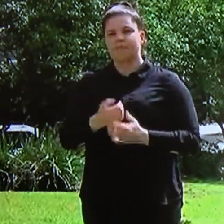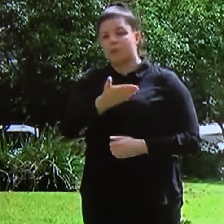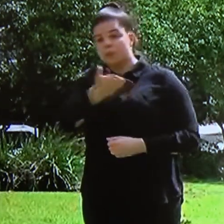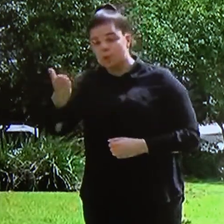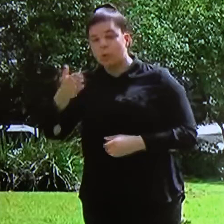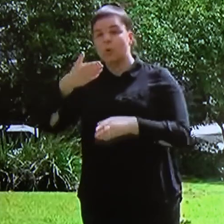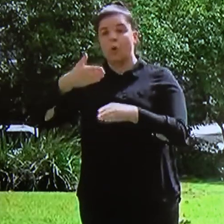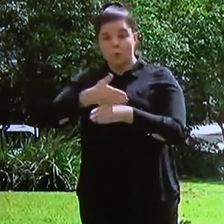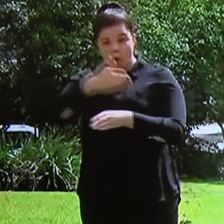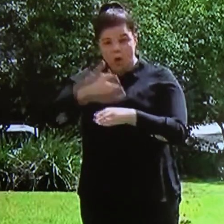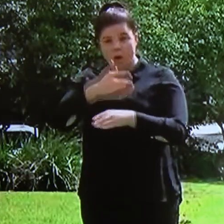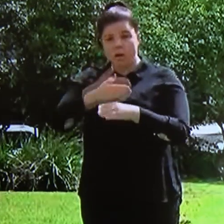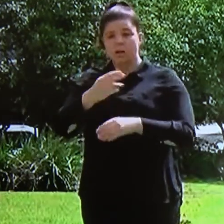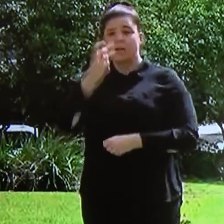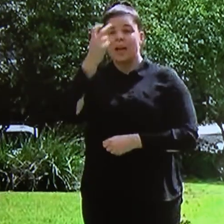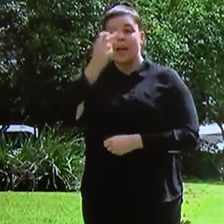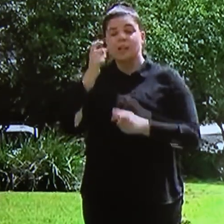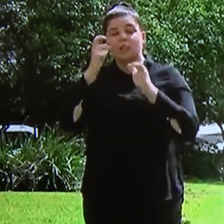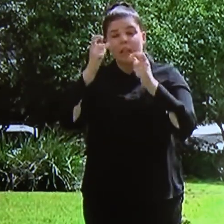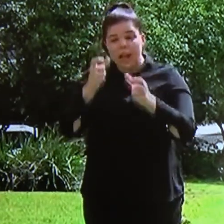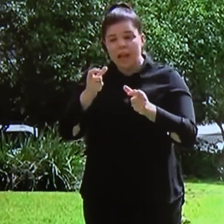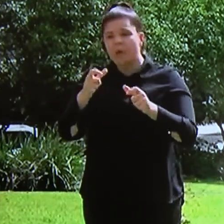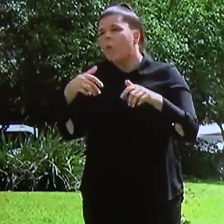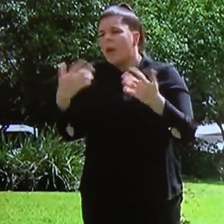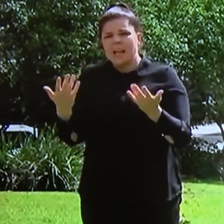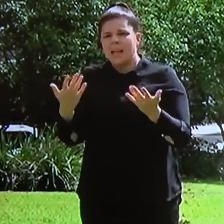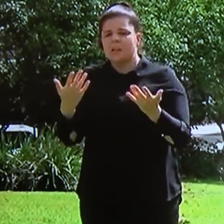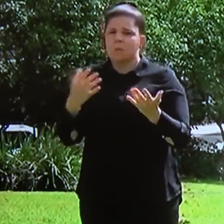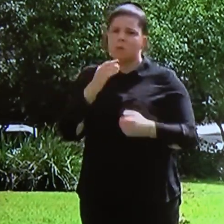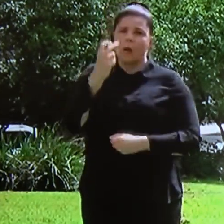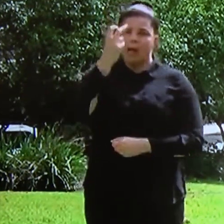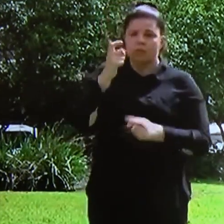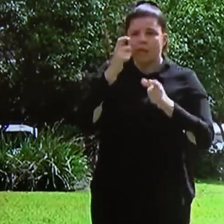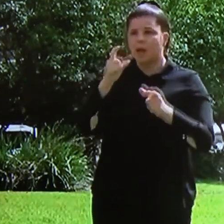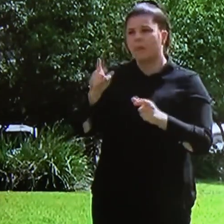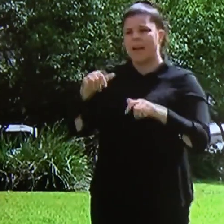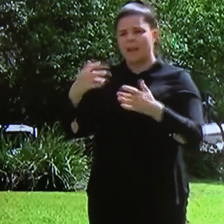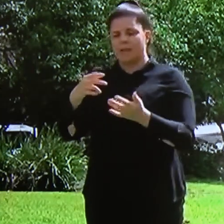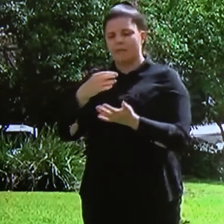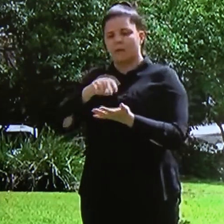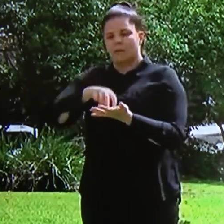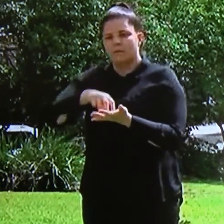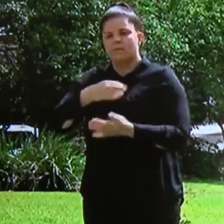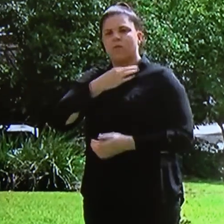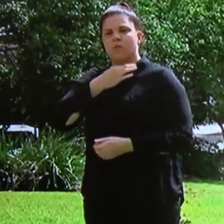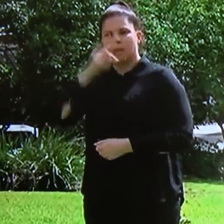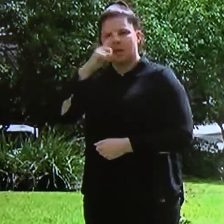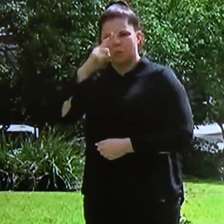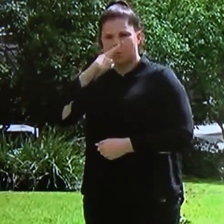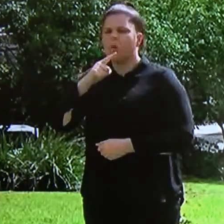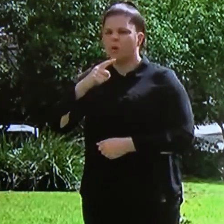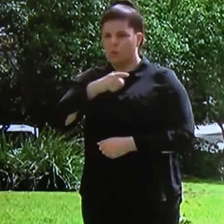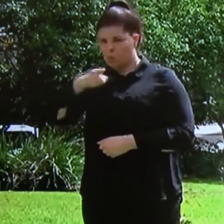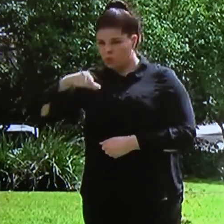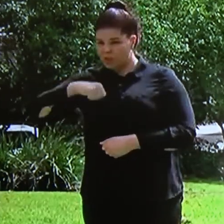aged care facilities, staff in any facility where there are vulnerable people. We've talked about this numerous times, but now